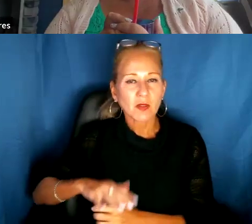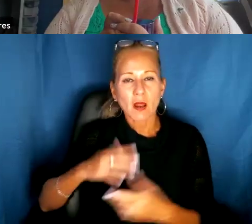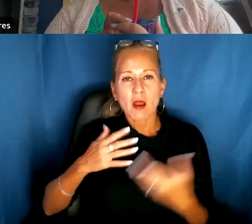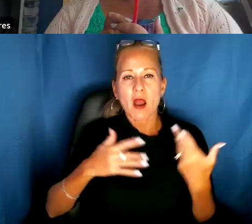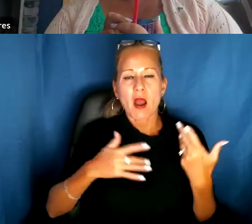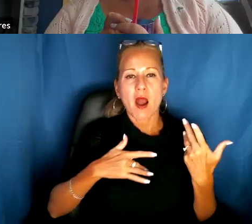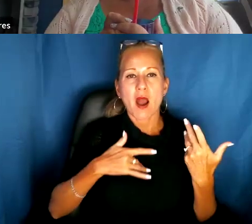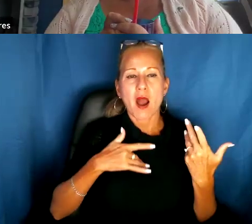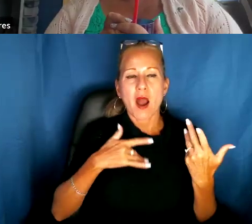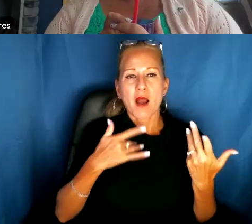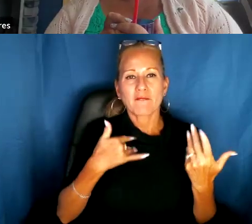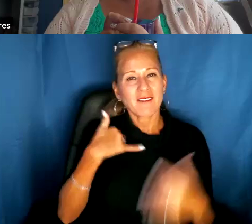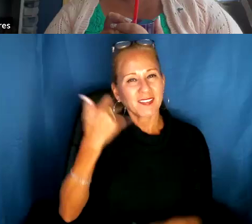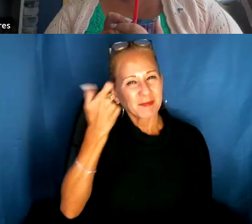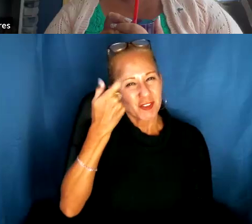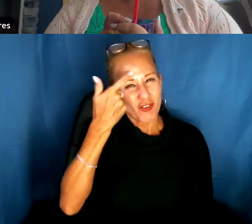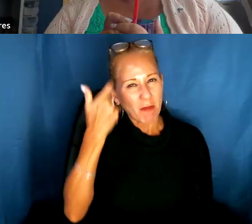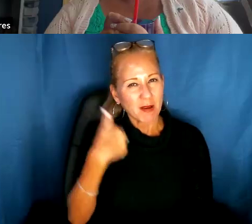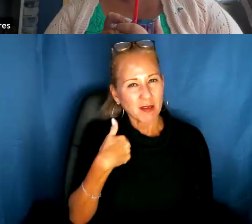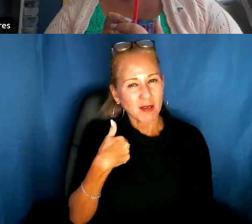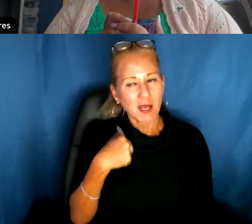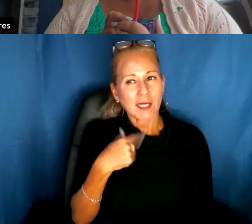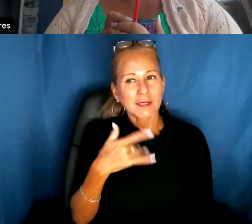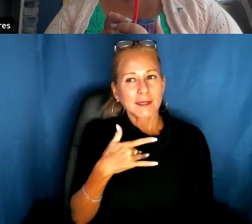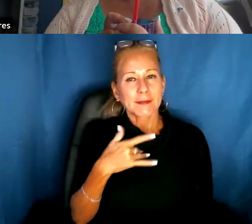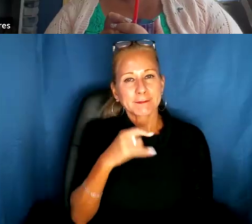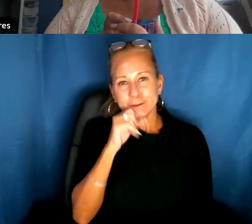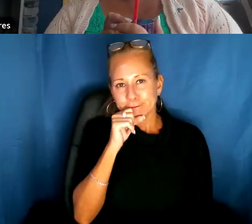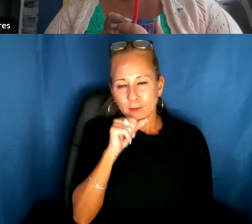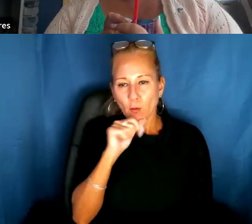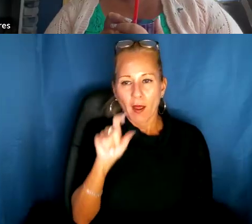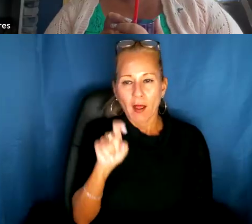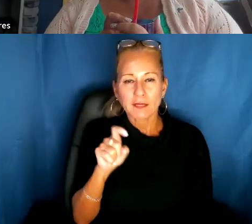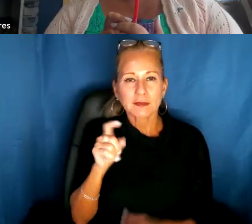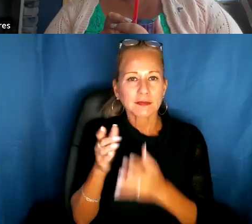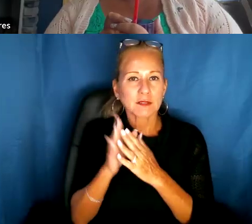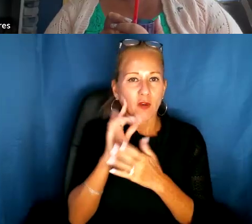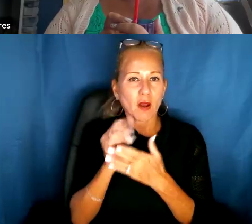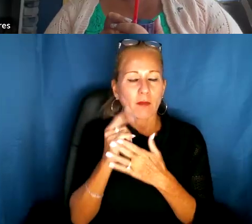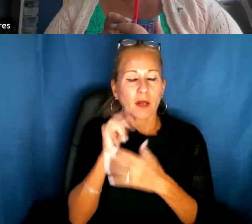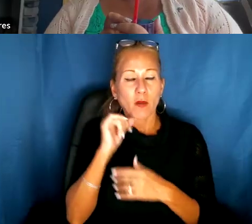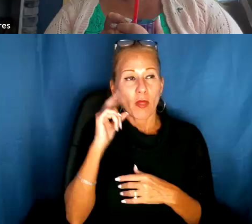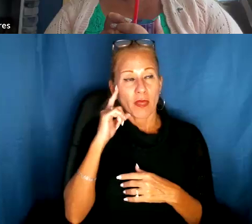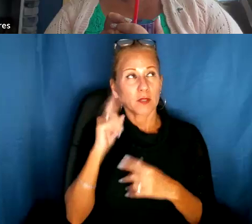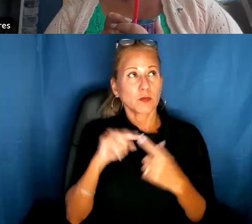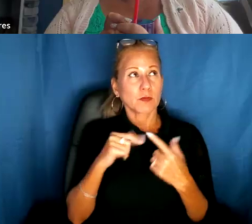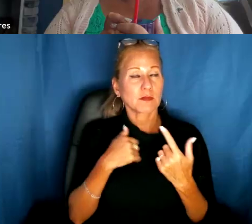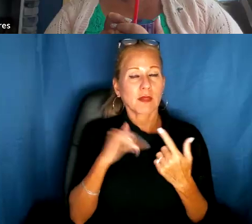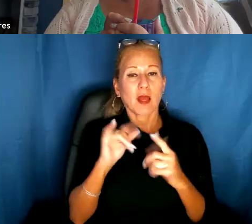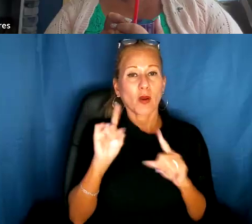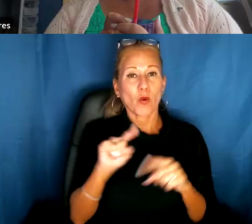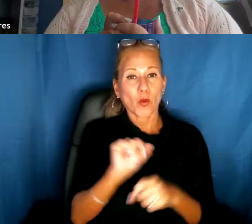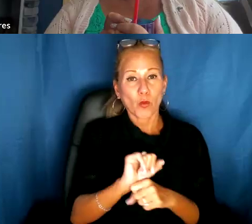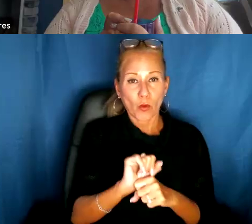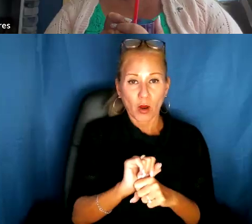still have that trauma where I don't ask for myself. And I don't think like, oh, well, just like going to